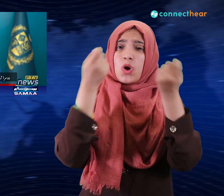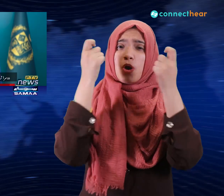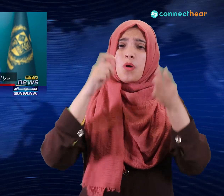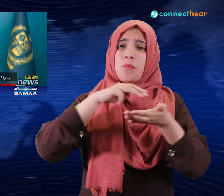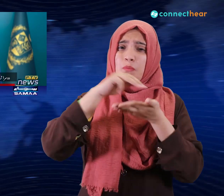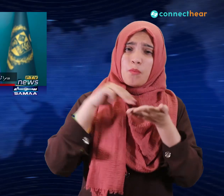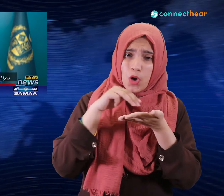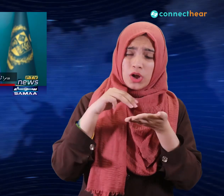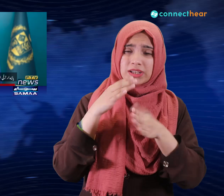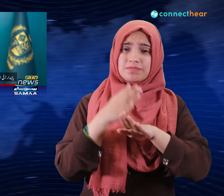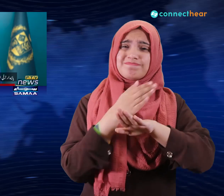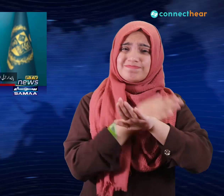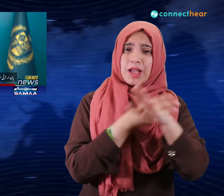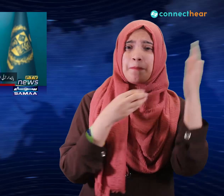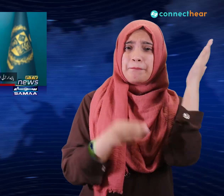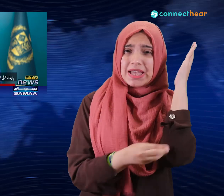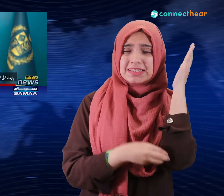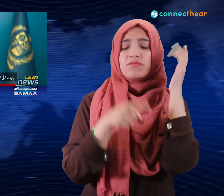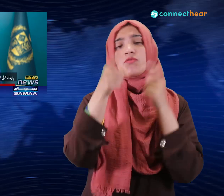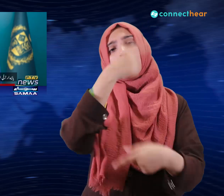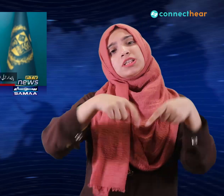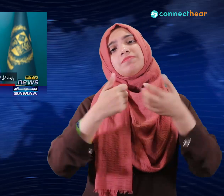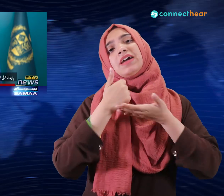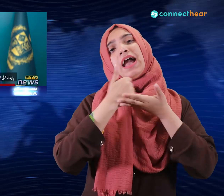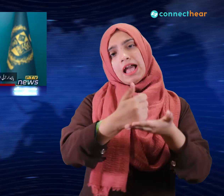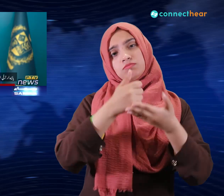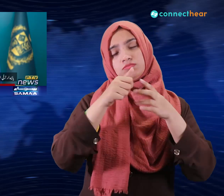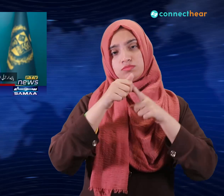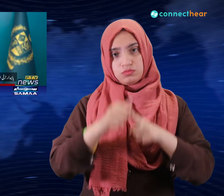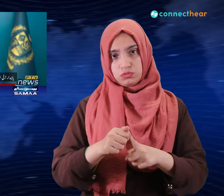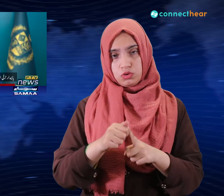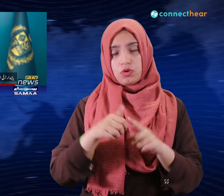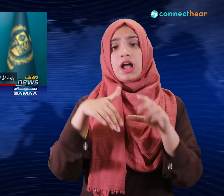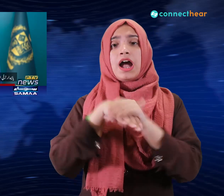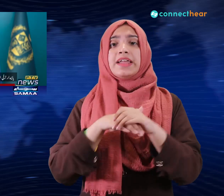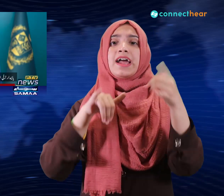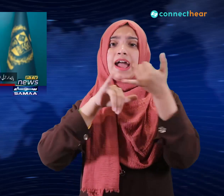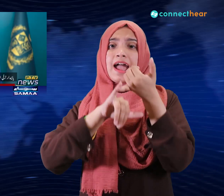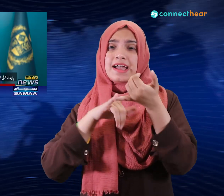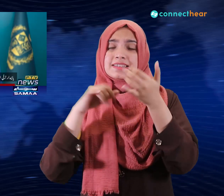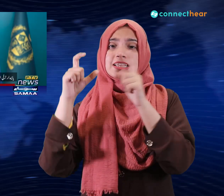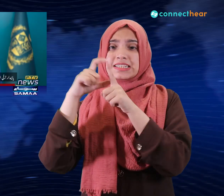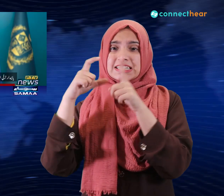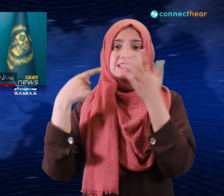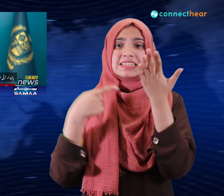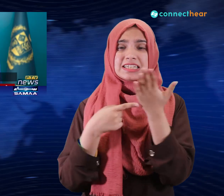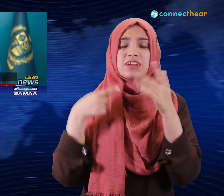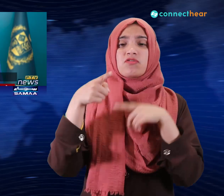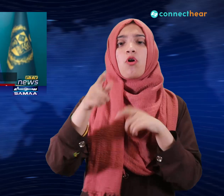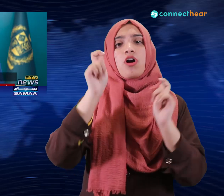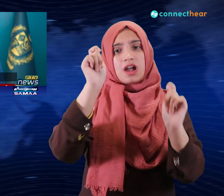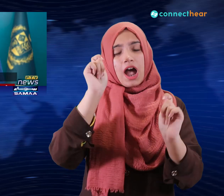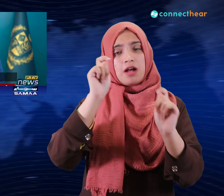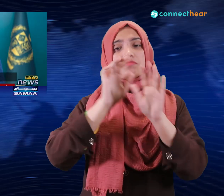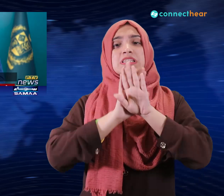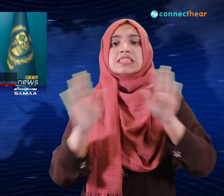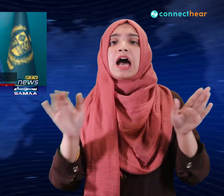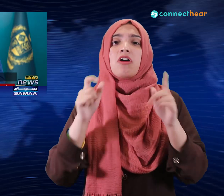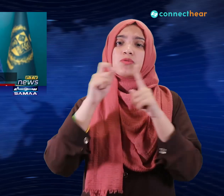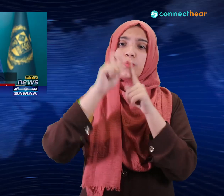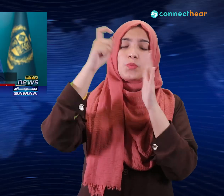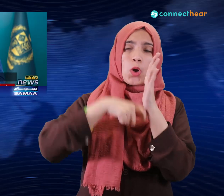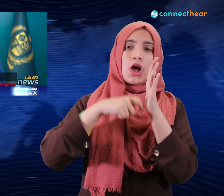to meet the triple challenge of COVID recovery, SDG implementation, and realization